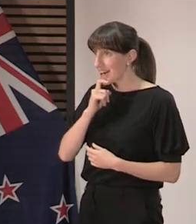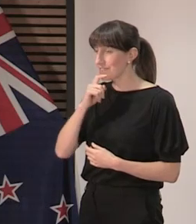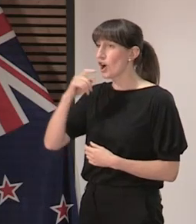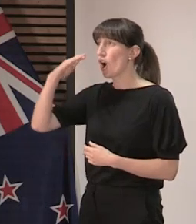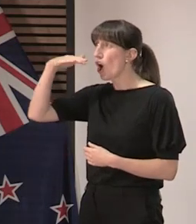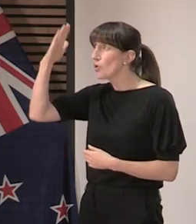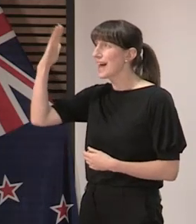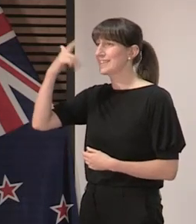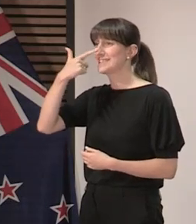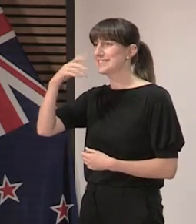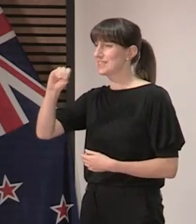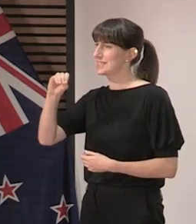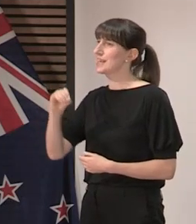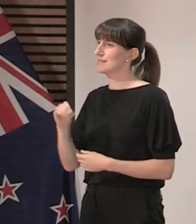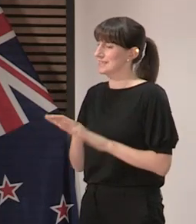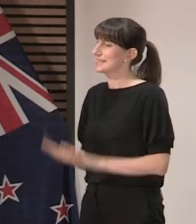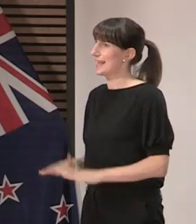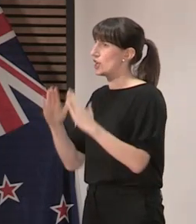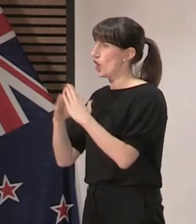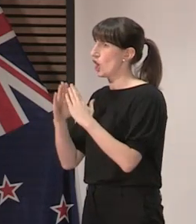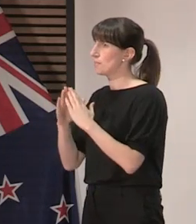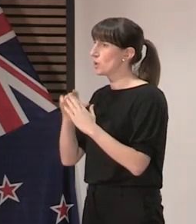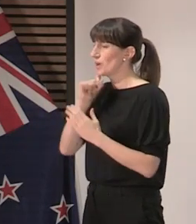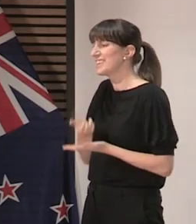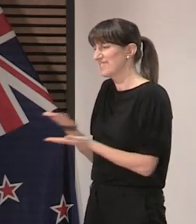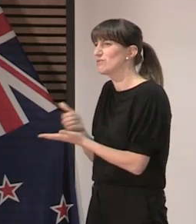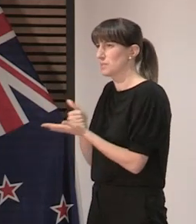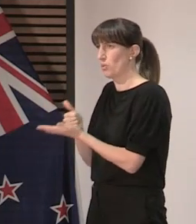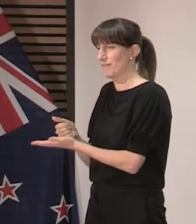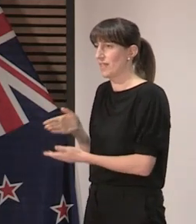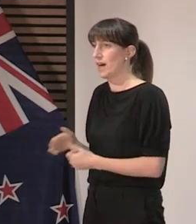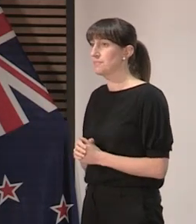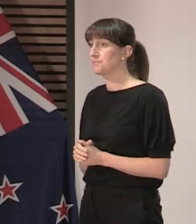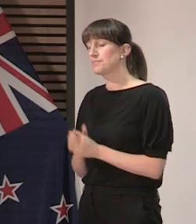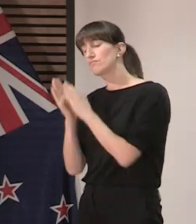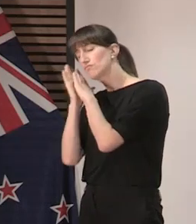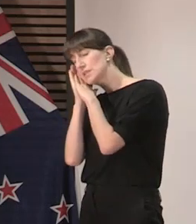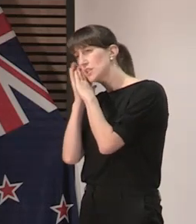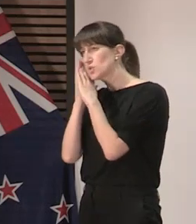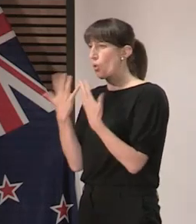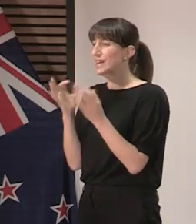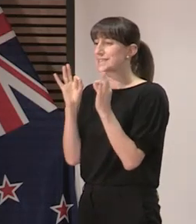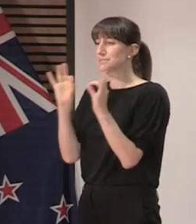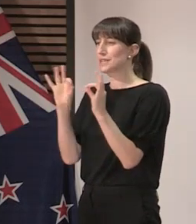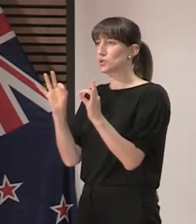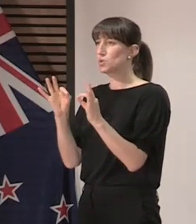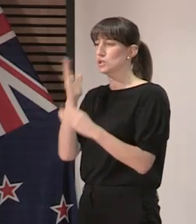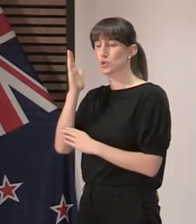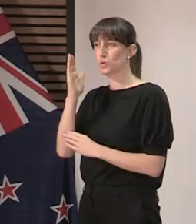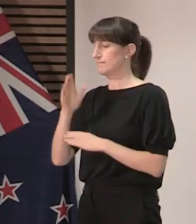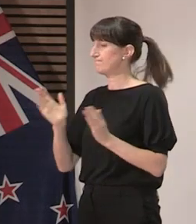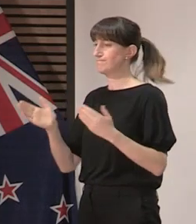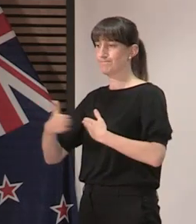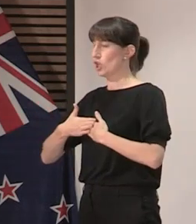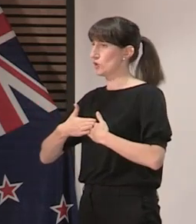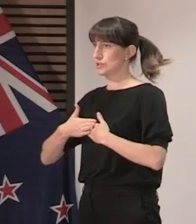home, and they will be supported to do so. Residential and special schools will not reopen in the early stages of alert